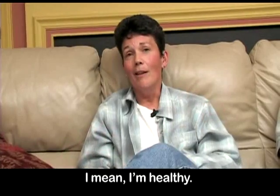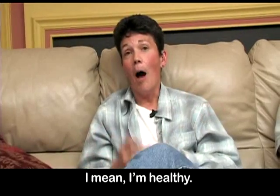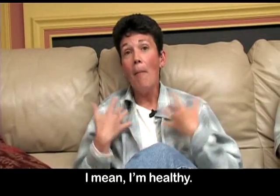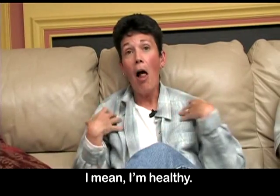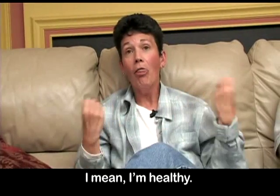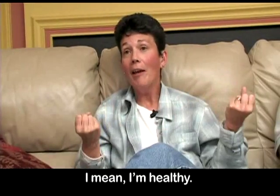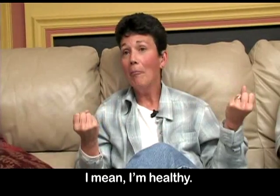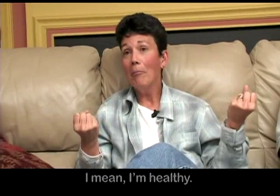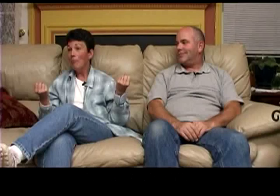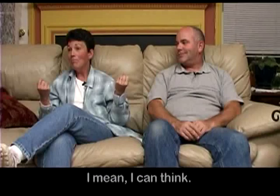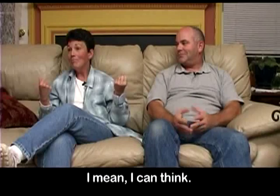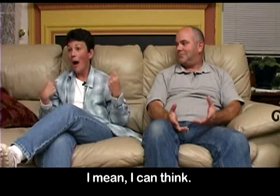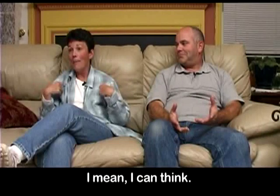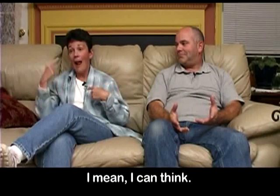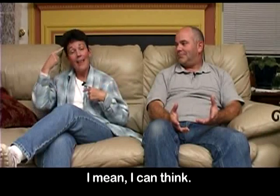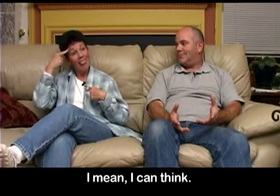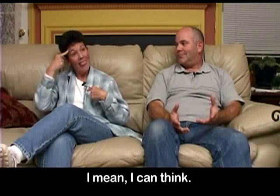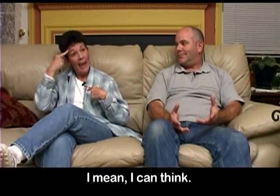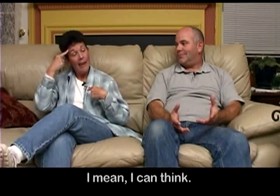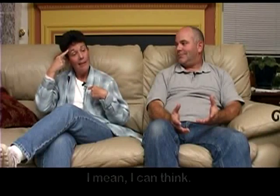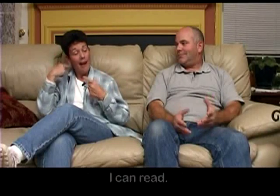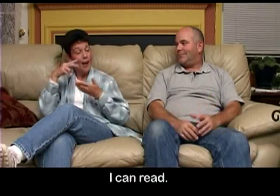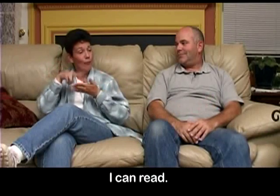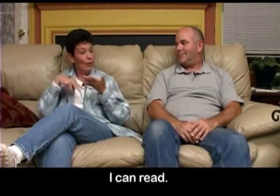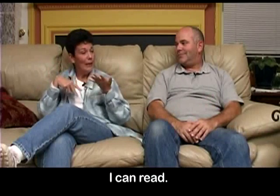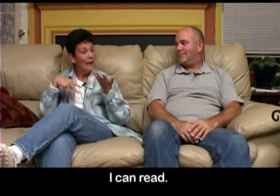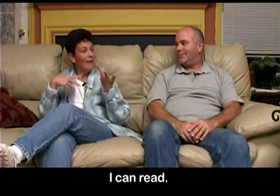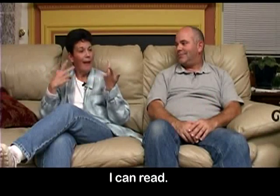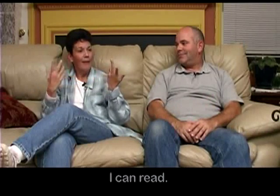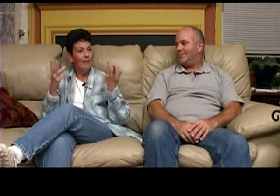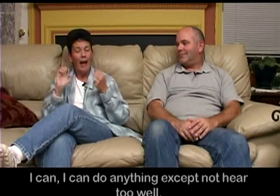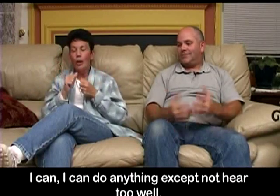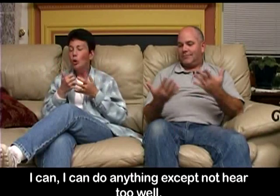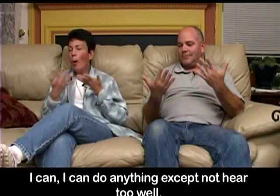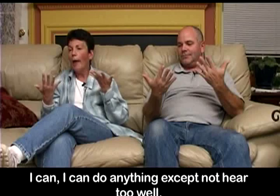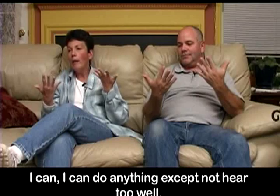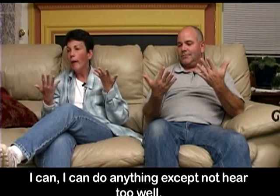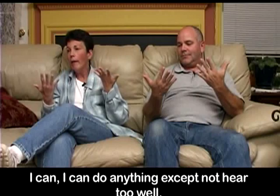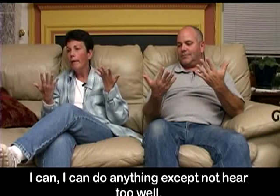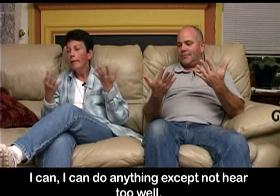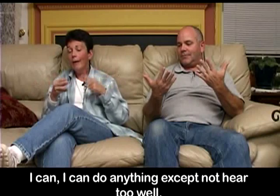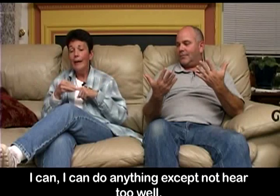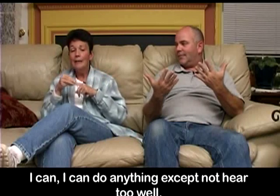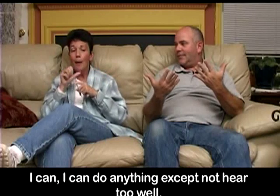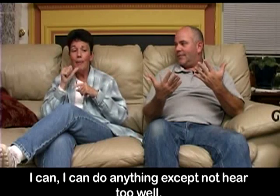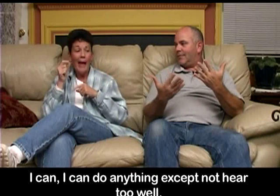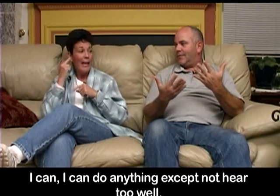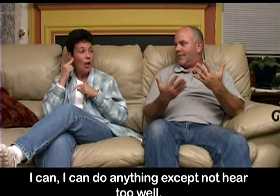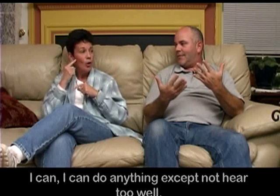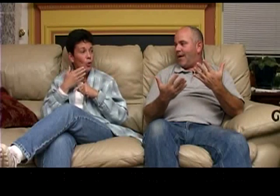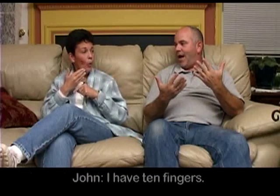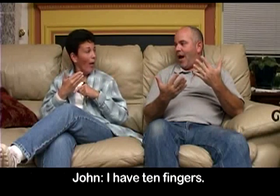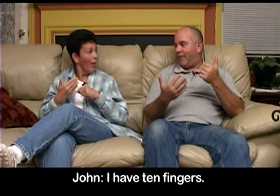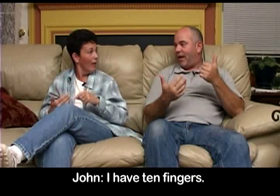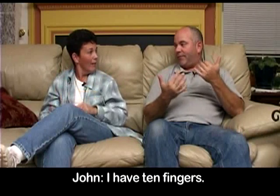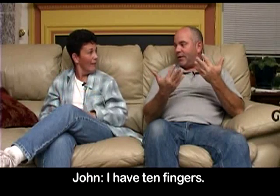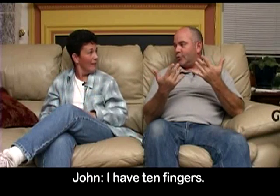I'm healthy. I mean, I can think, I can read, I can do anything except not hear too well. I have 10